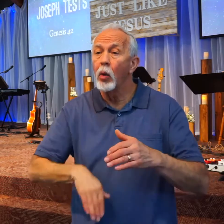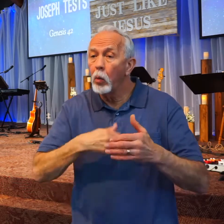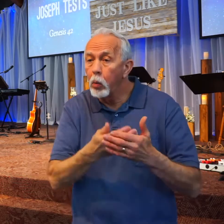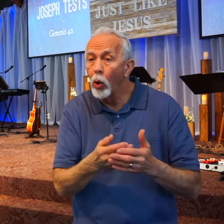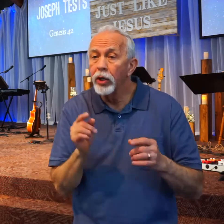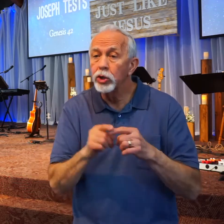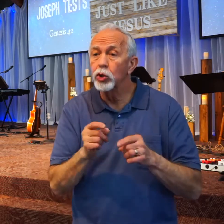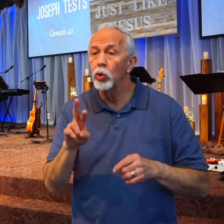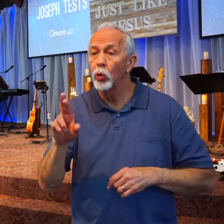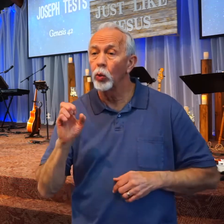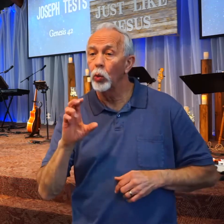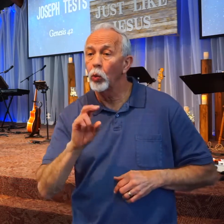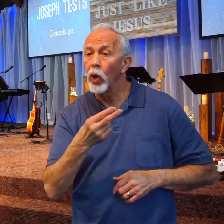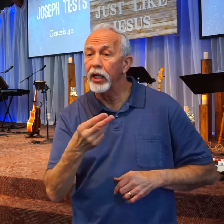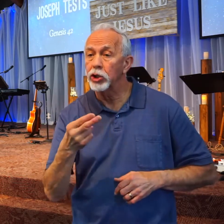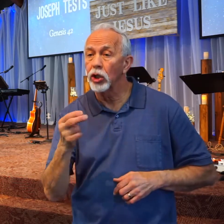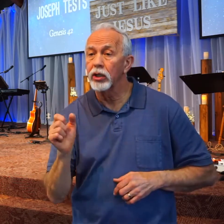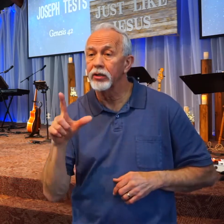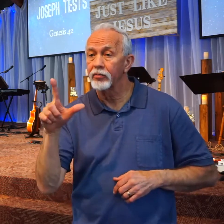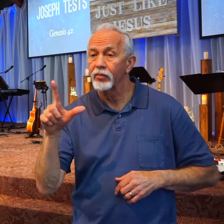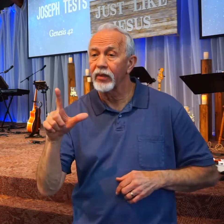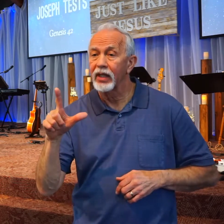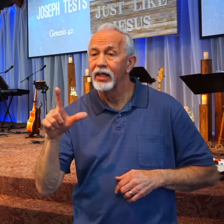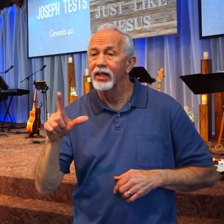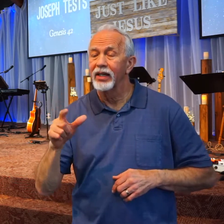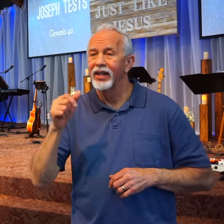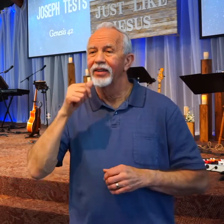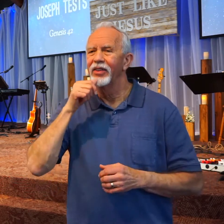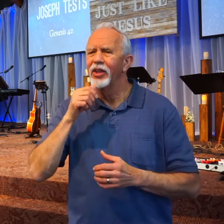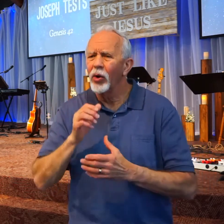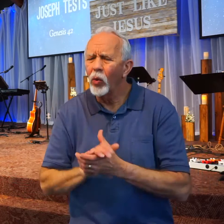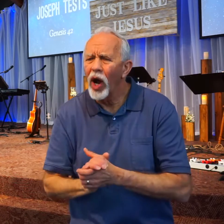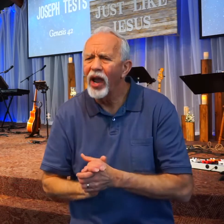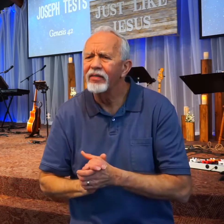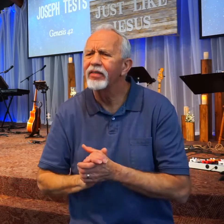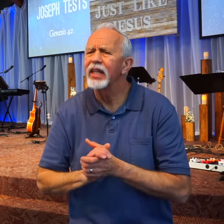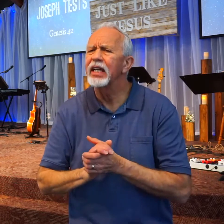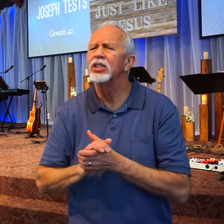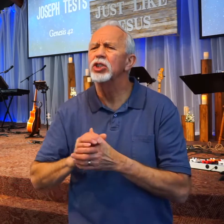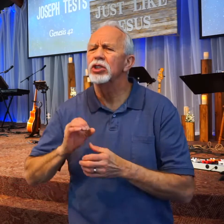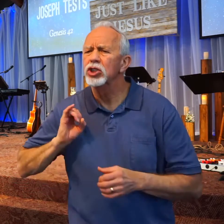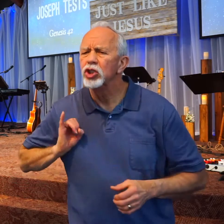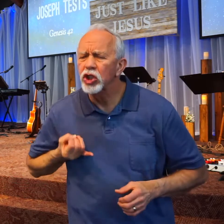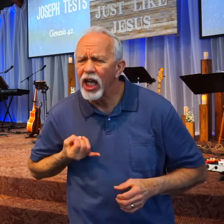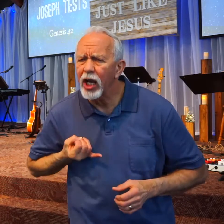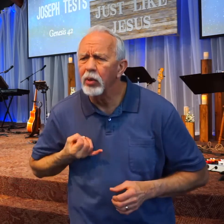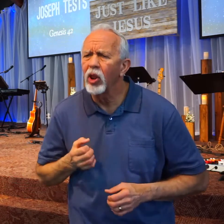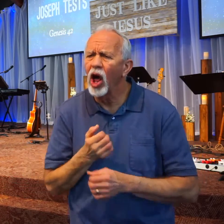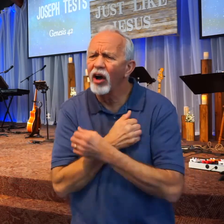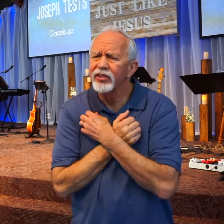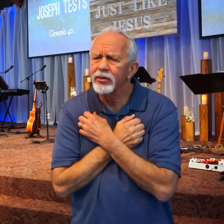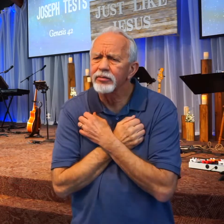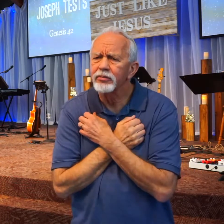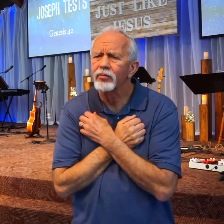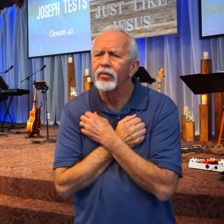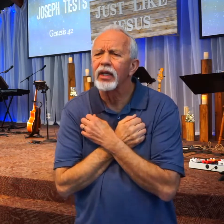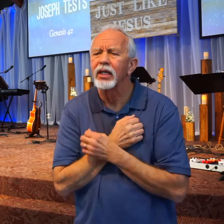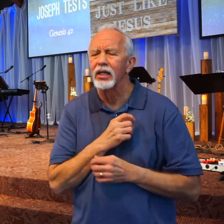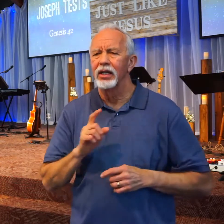to Rachel, the wife that Joseph dearly loved. And you'll remember that